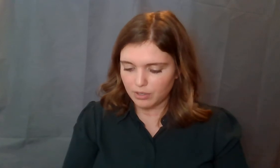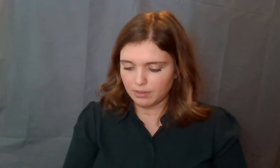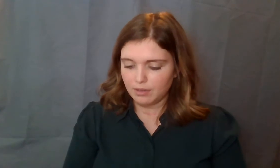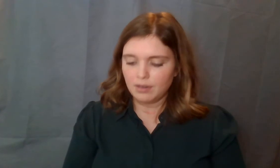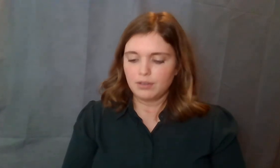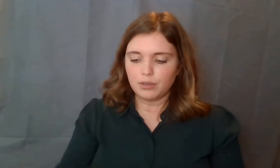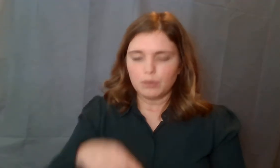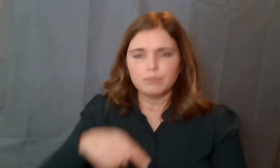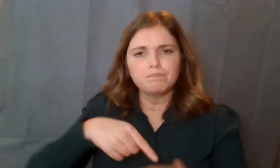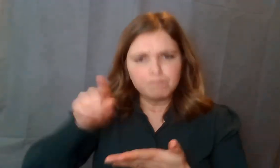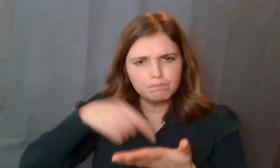deliberation. So